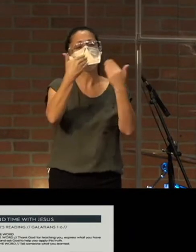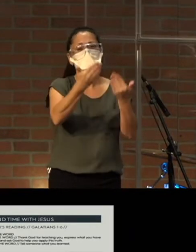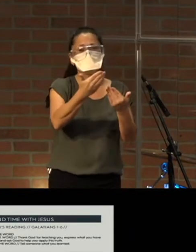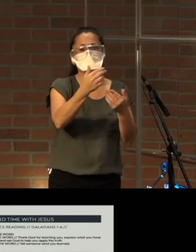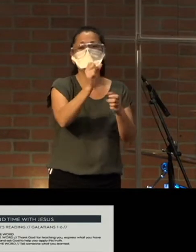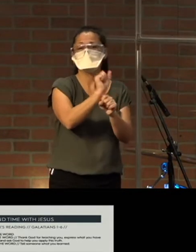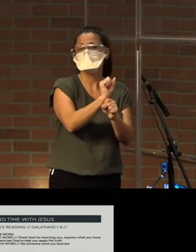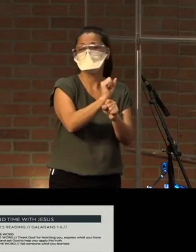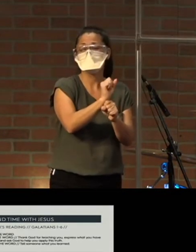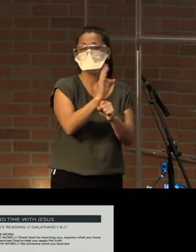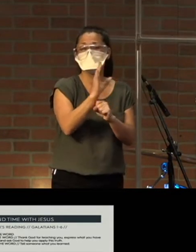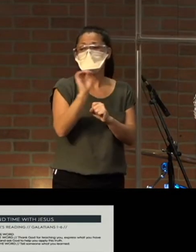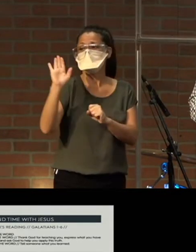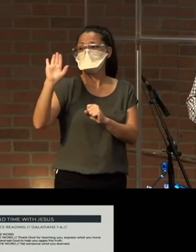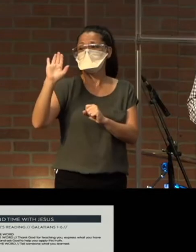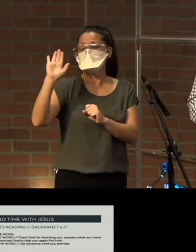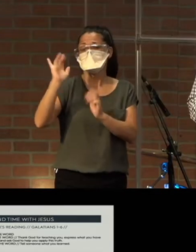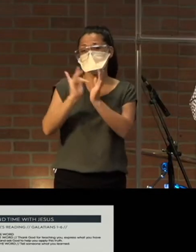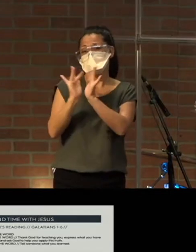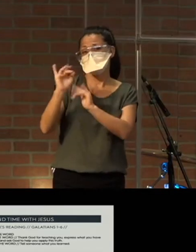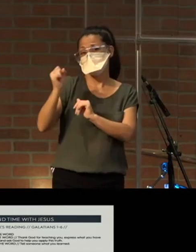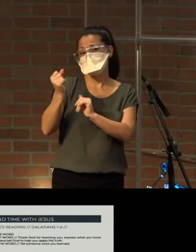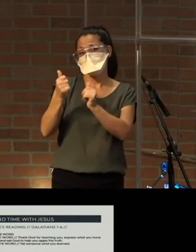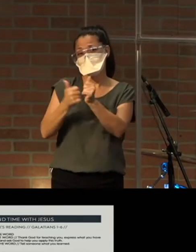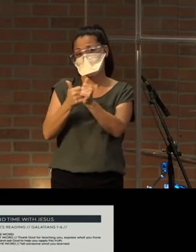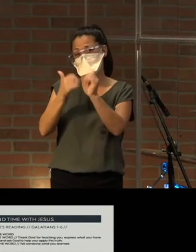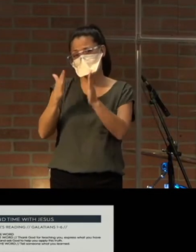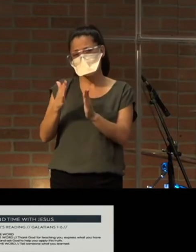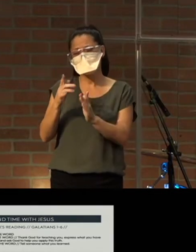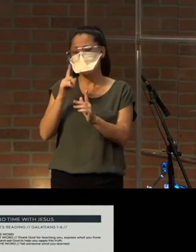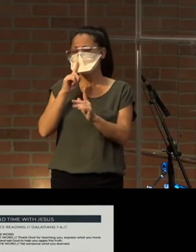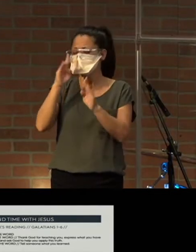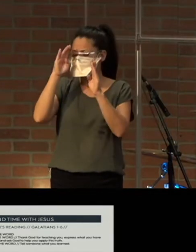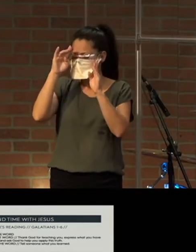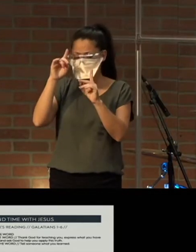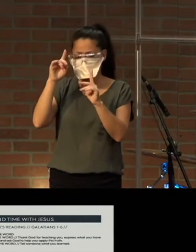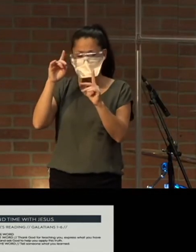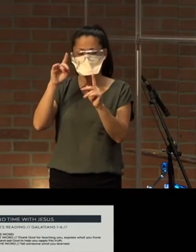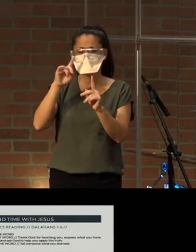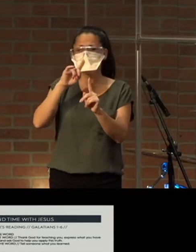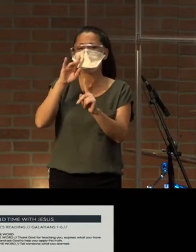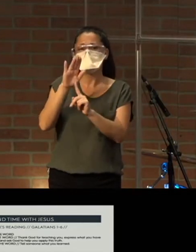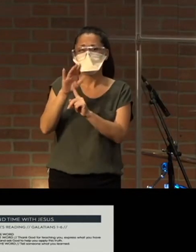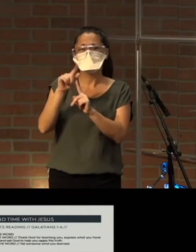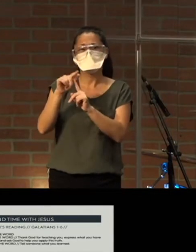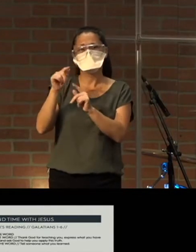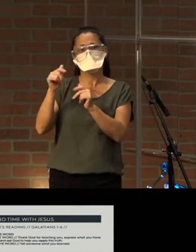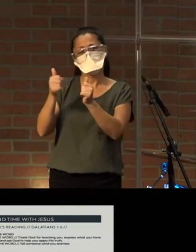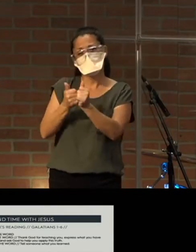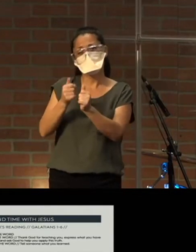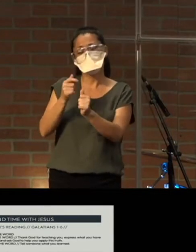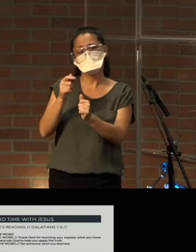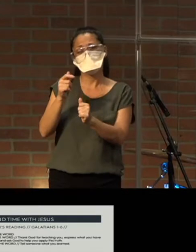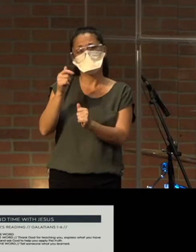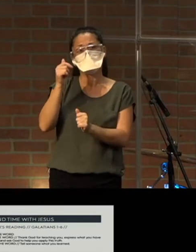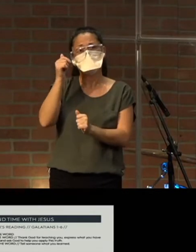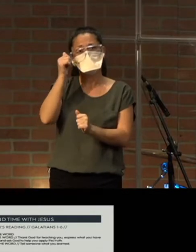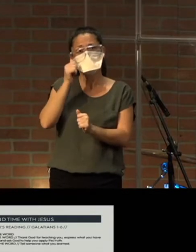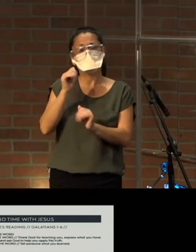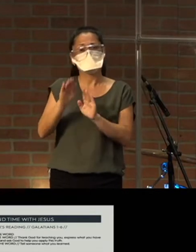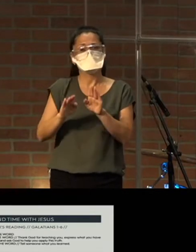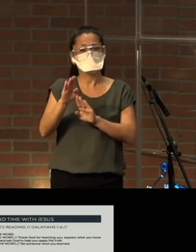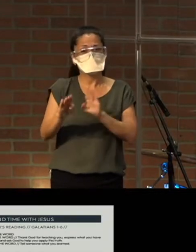his disciples, who were committed to following him full-time, were with him nearly every step. And yet when we